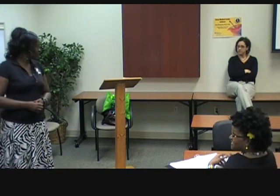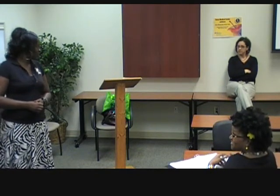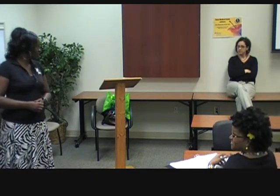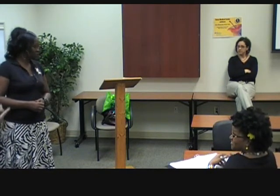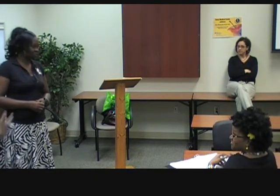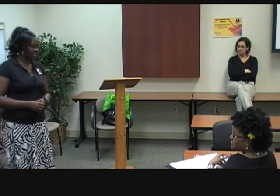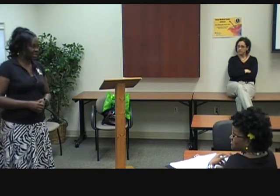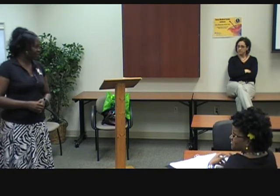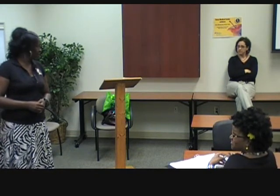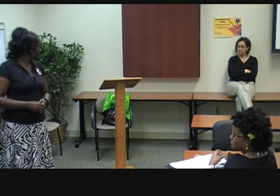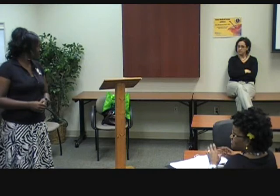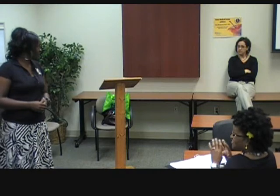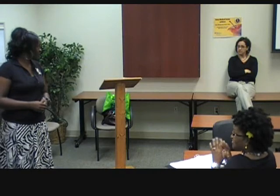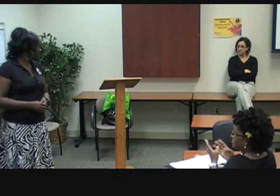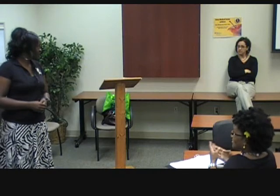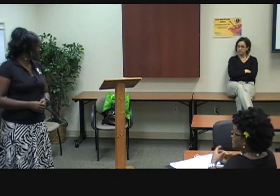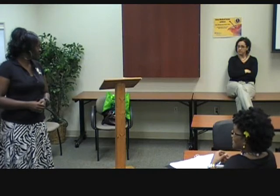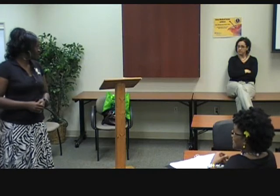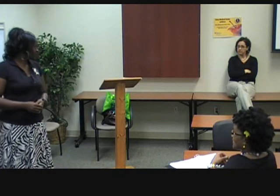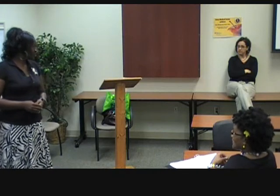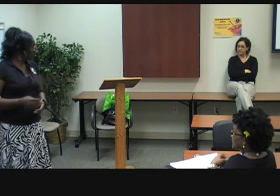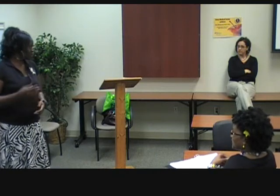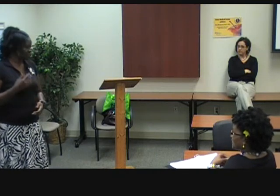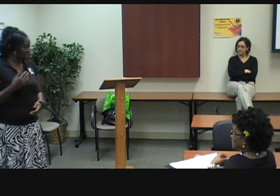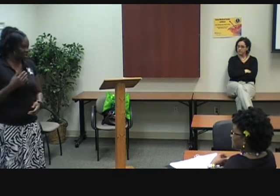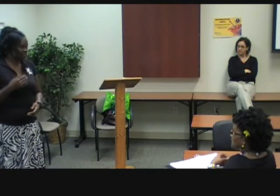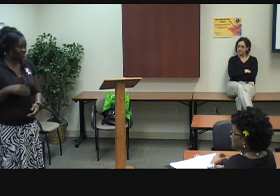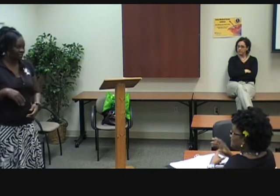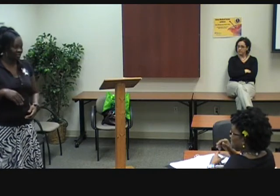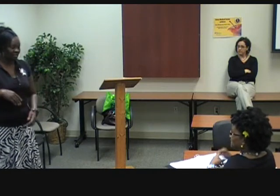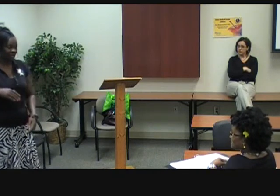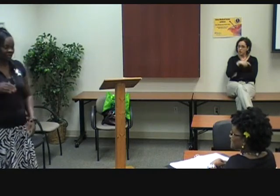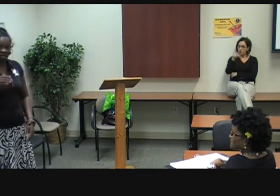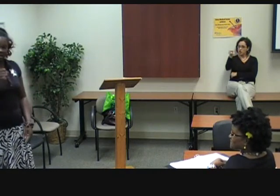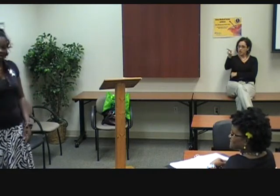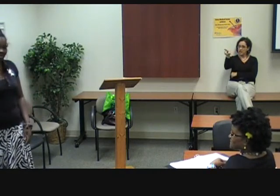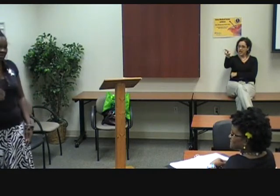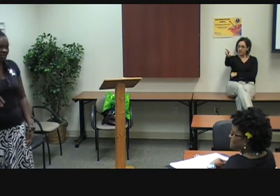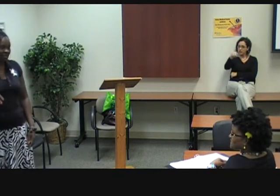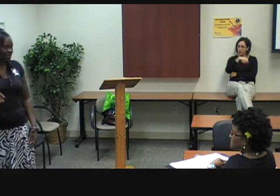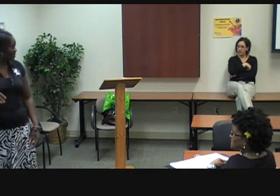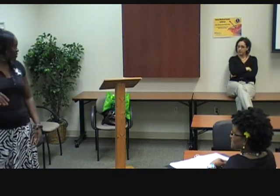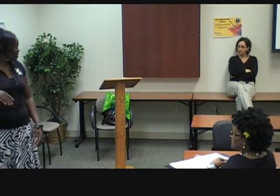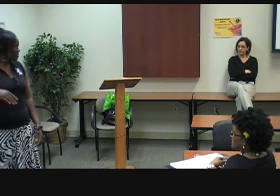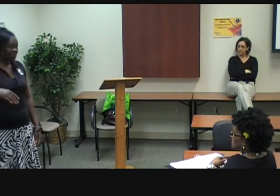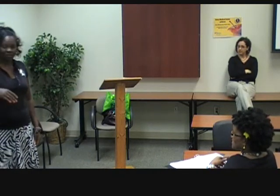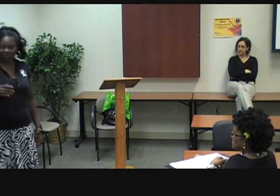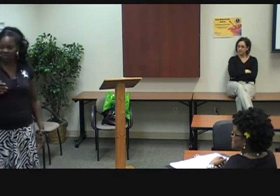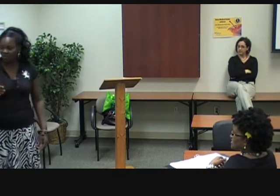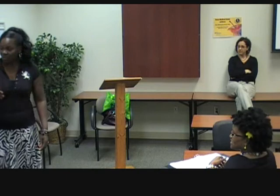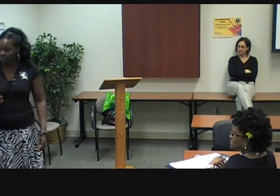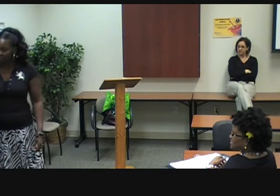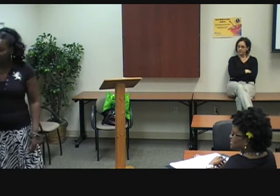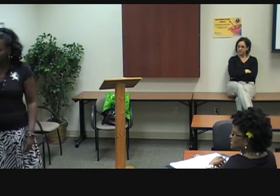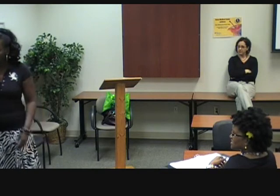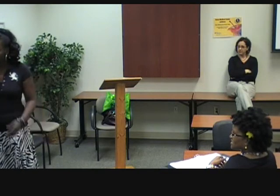What? Also, What? Chantal. That's me now. Is it me? He asked you a question. What was the question? What's up?